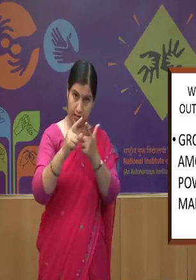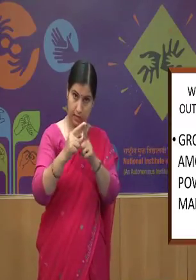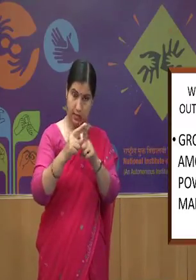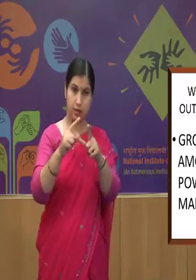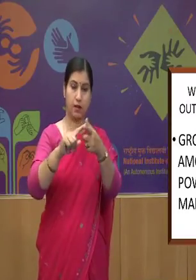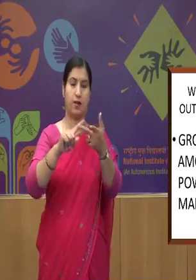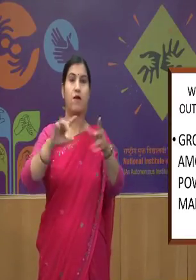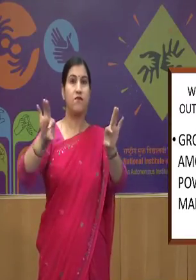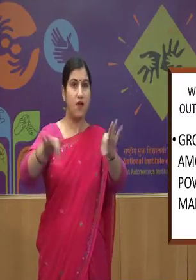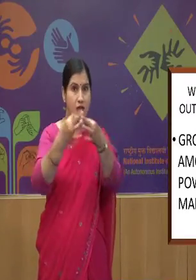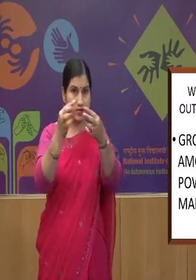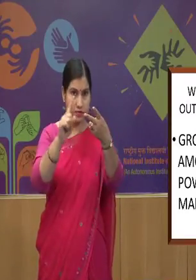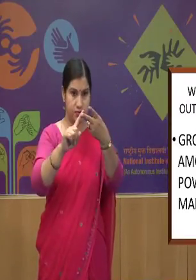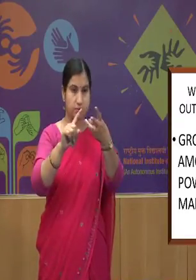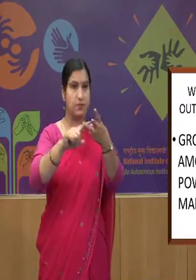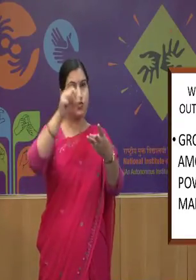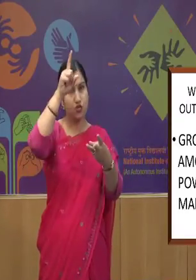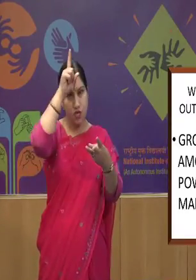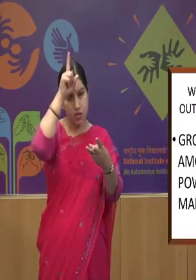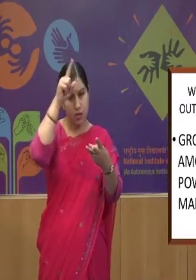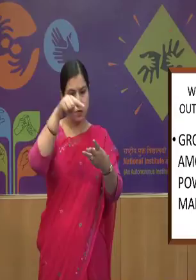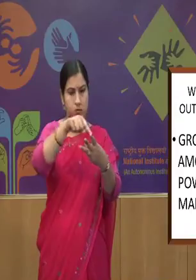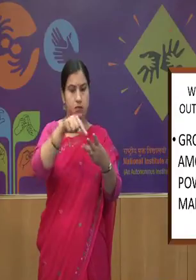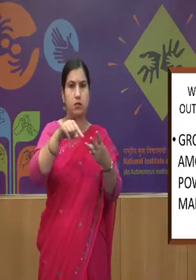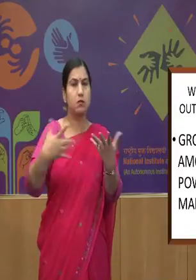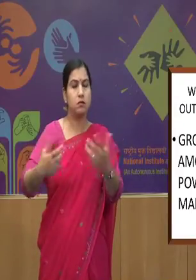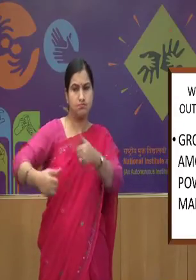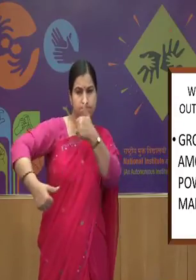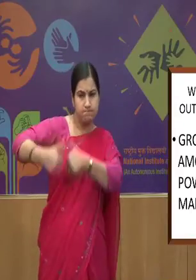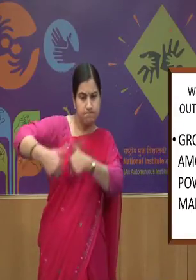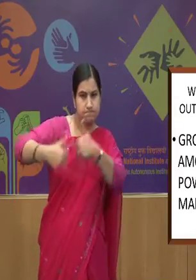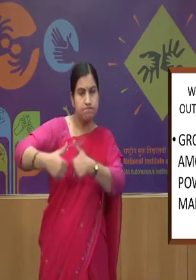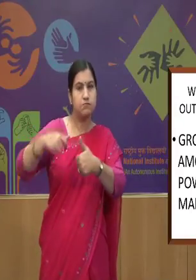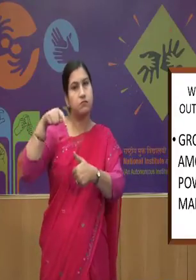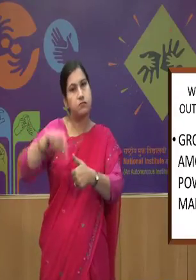France, and Germany was the biggest cause of the First World War,